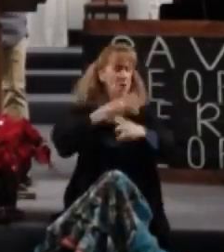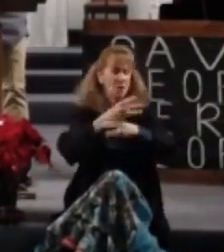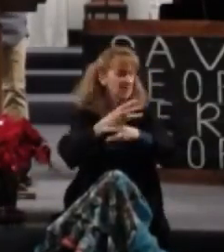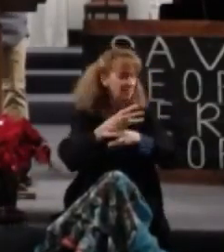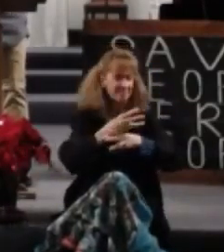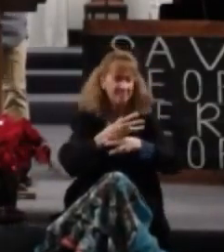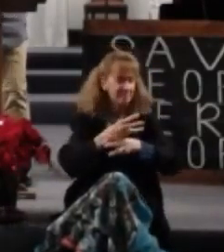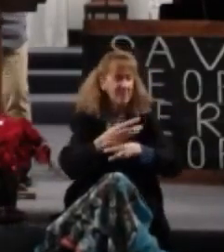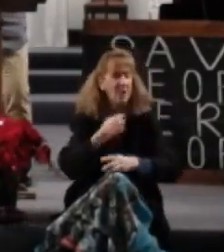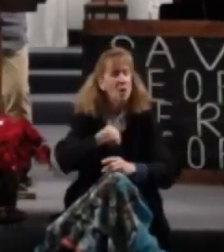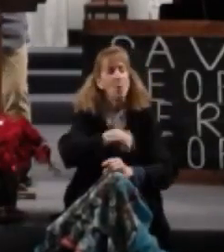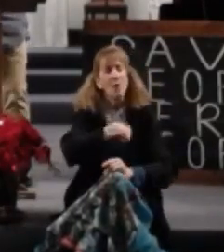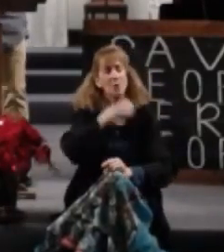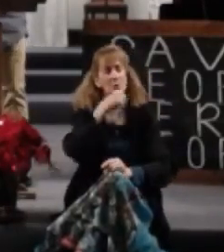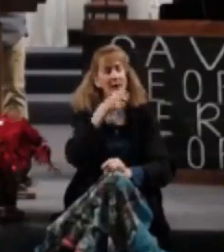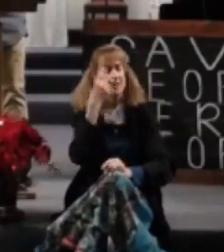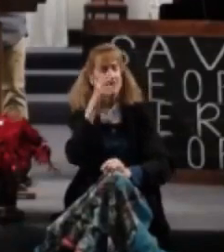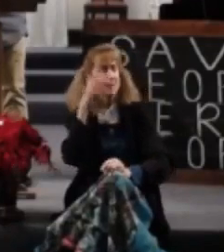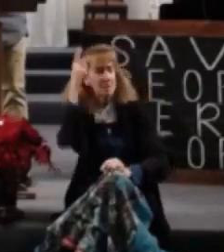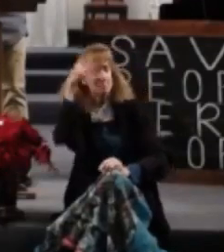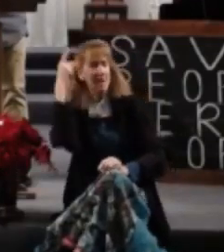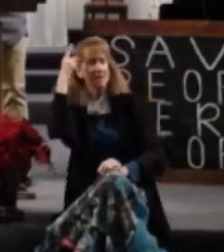don't address politics